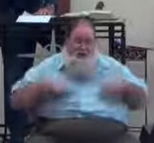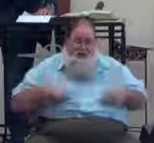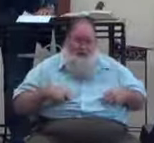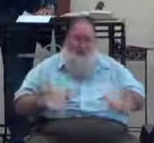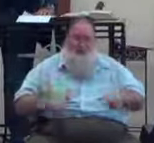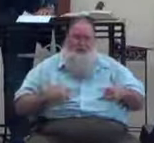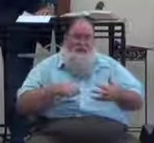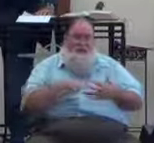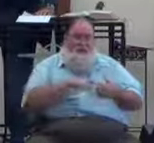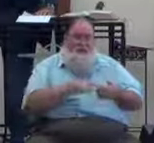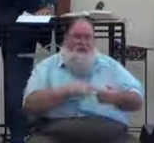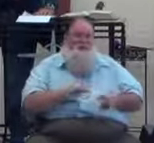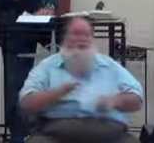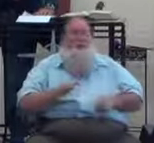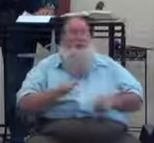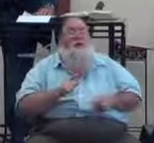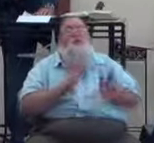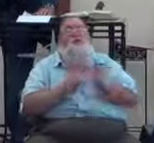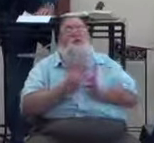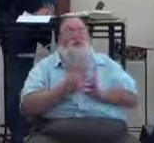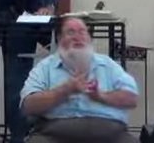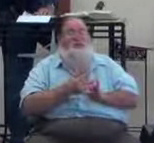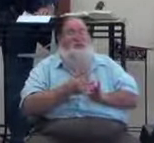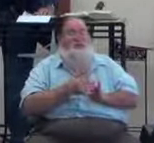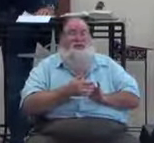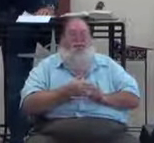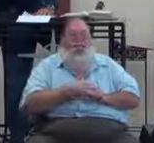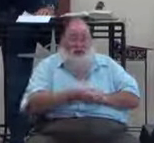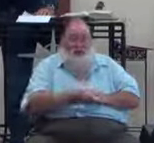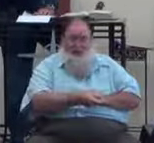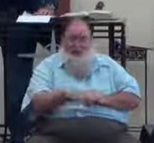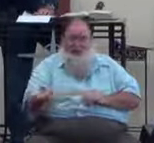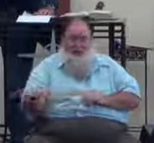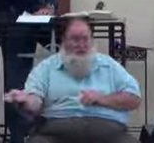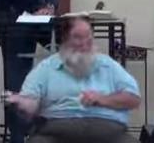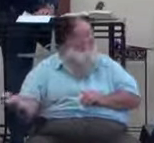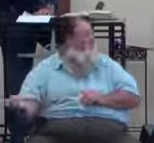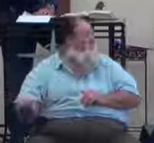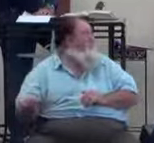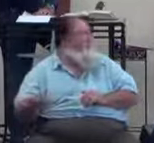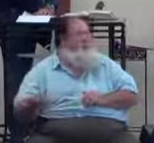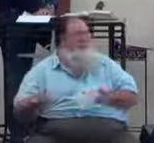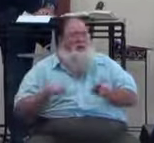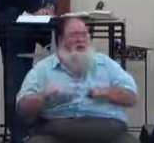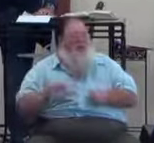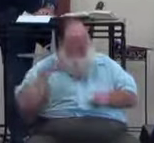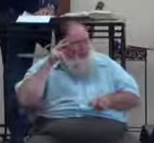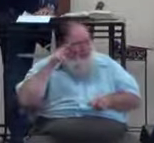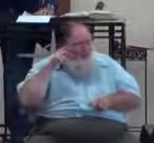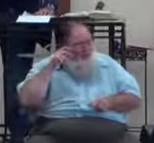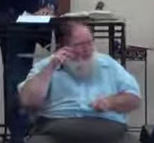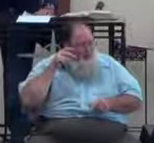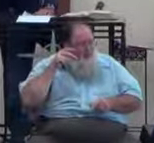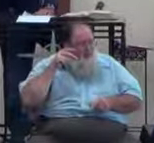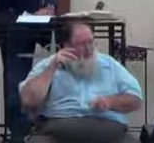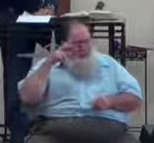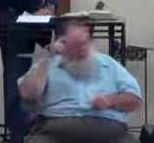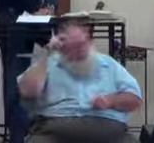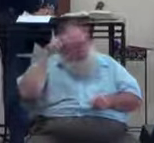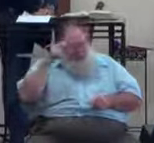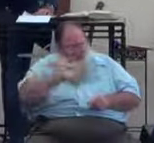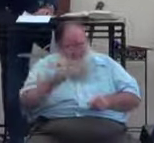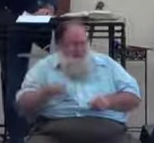where Jesus is sown, as soon as they hear it, Satan comes and takes away the word that